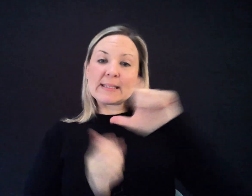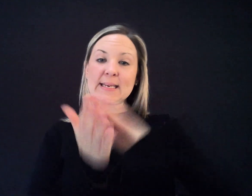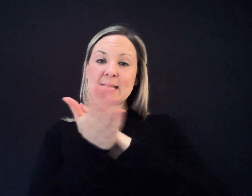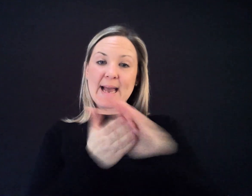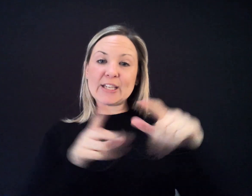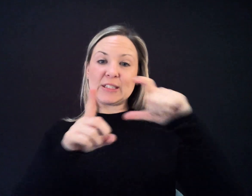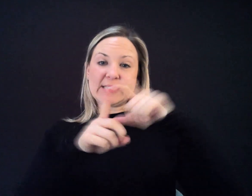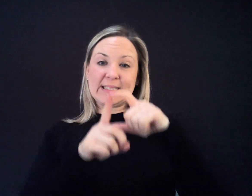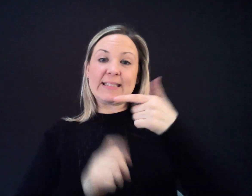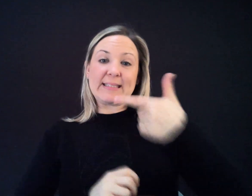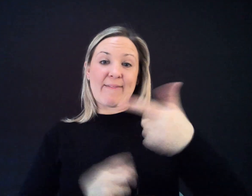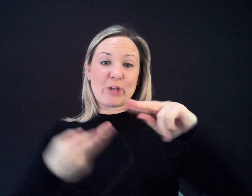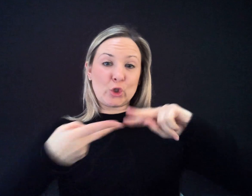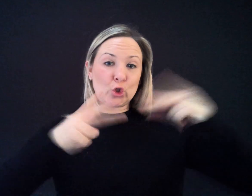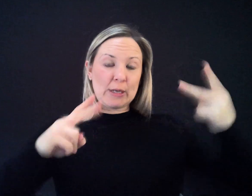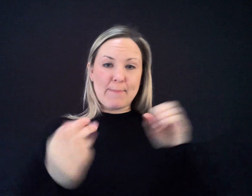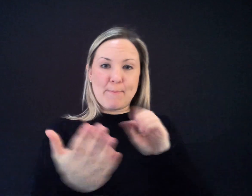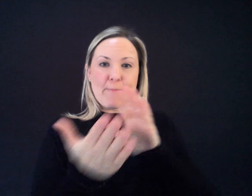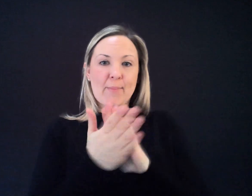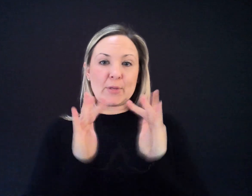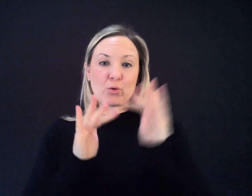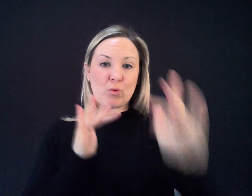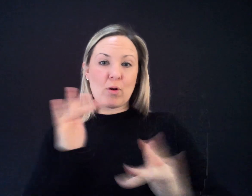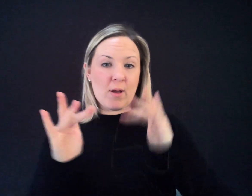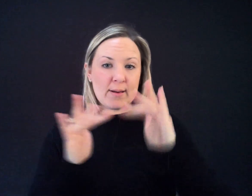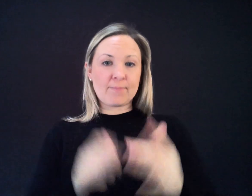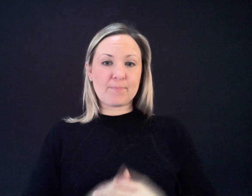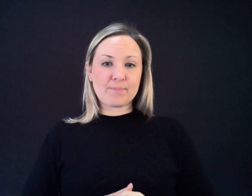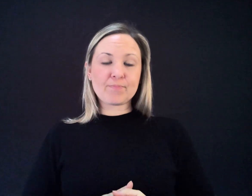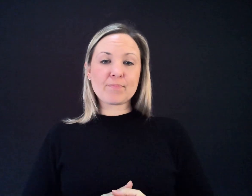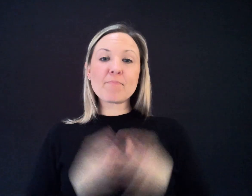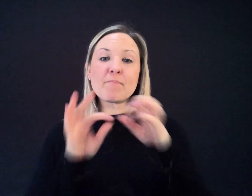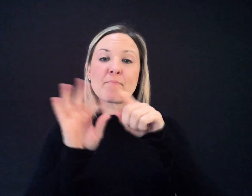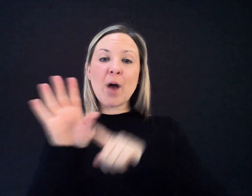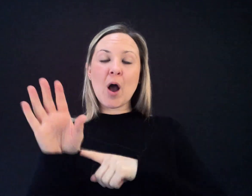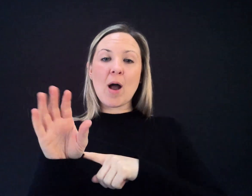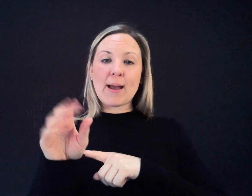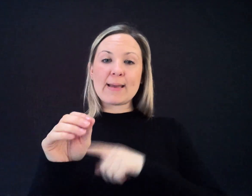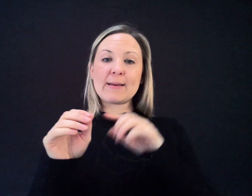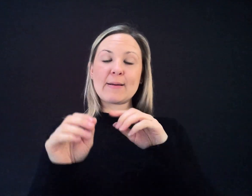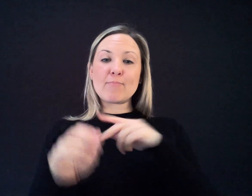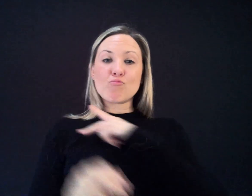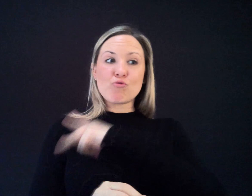CHD7 gene was published online by Professor Connie